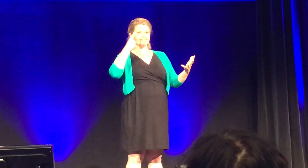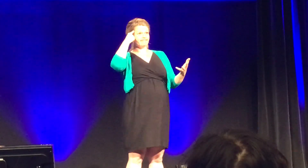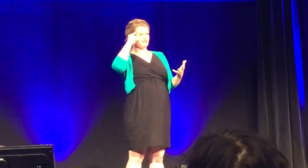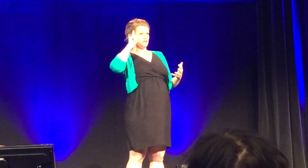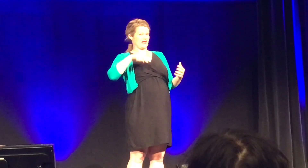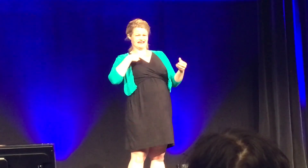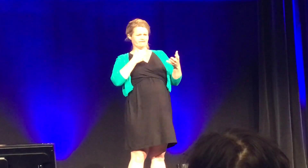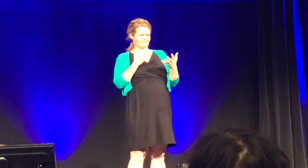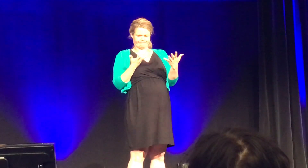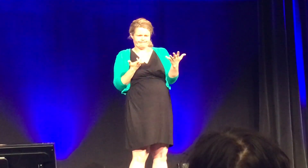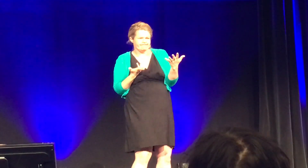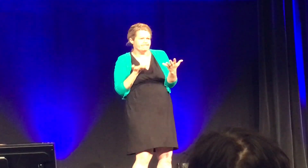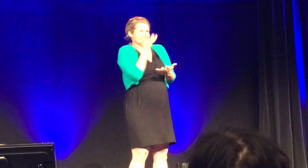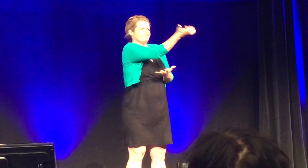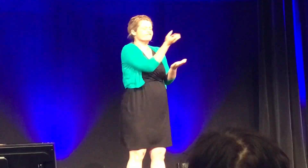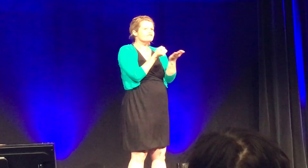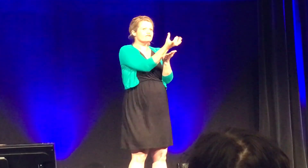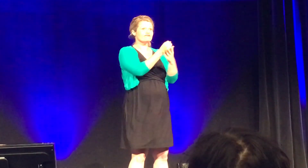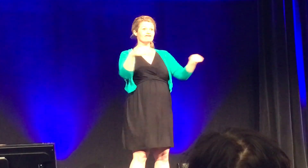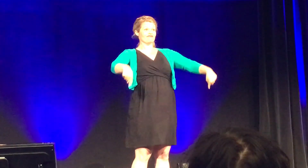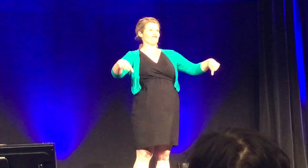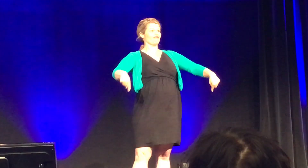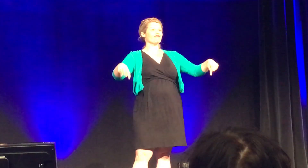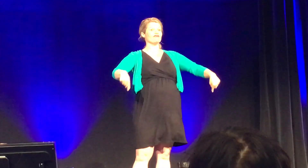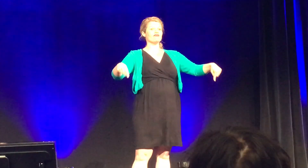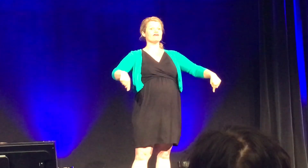different format. So as a result,